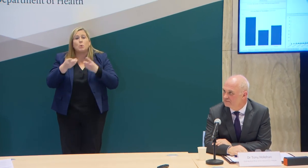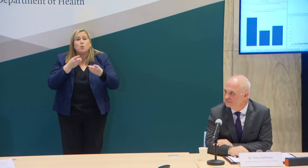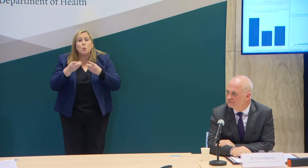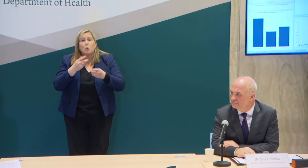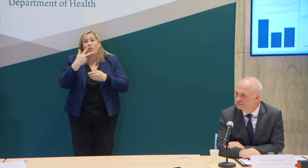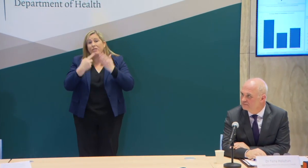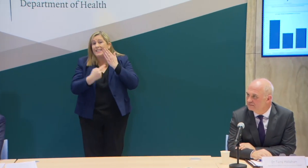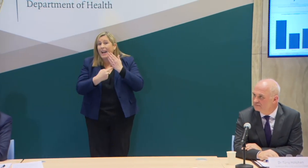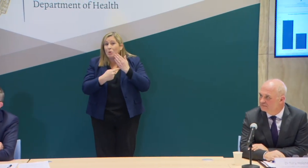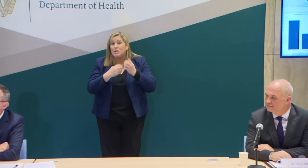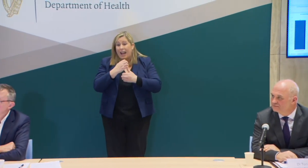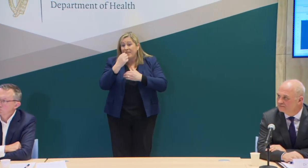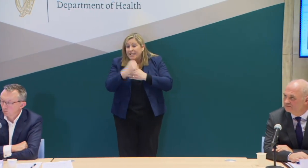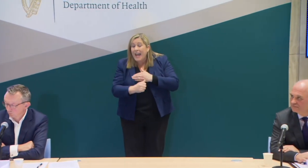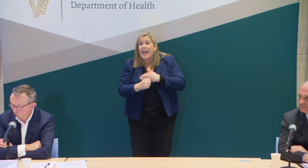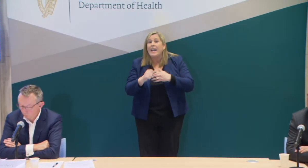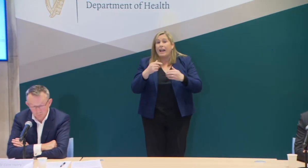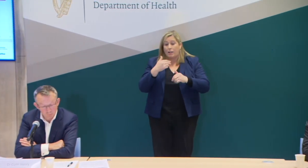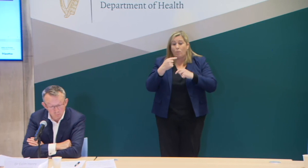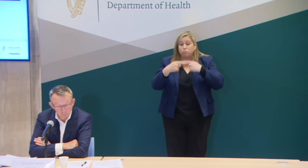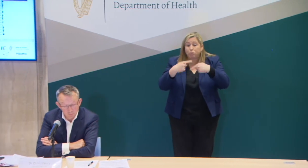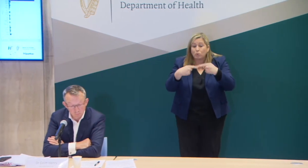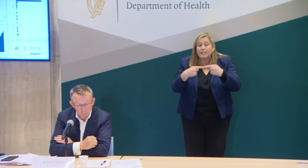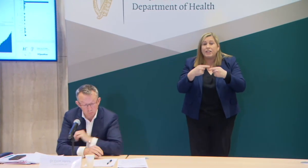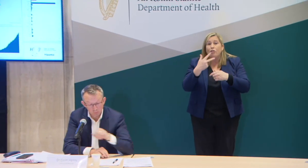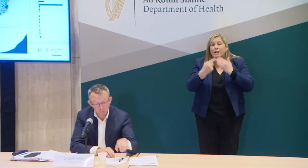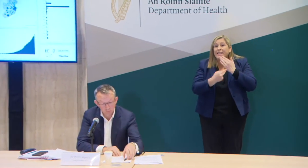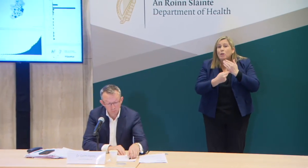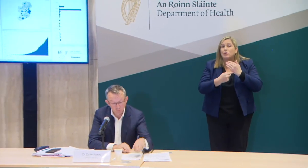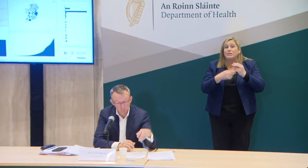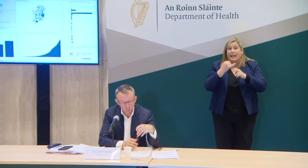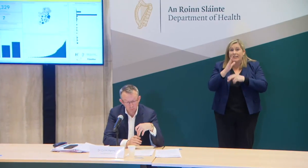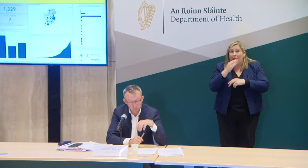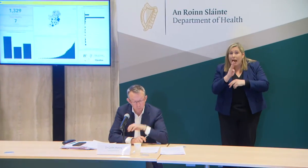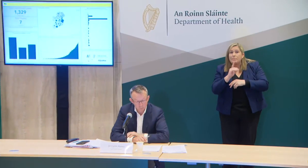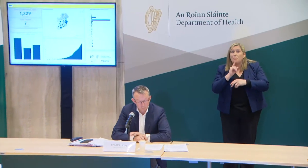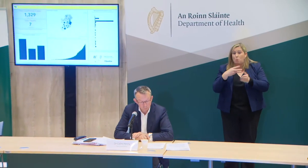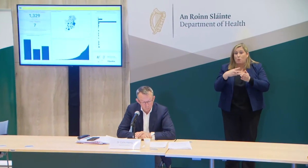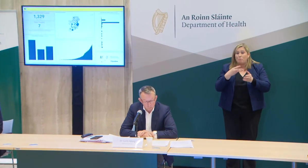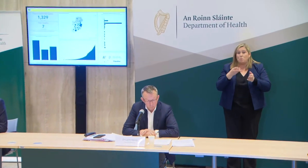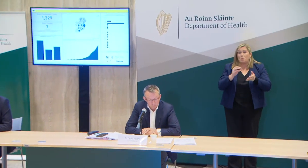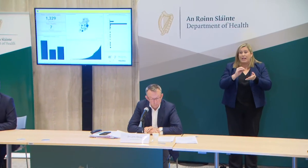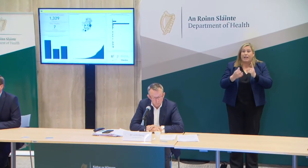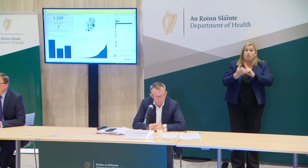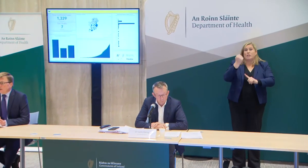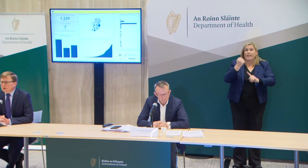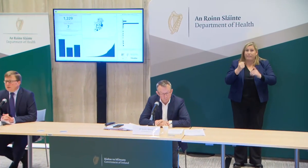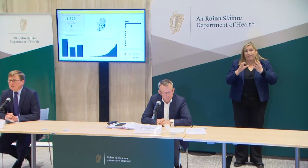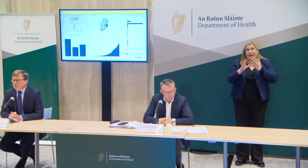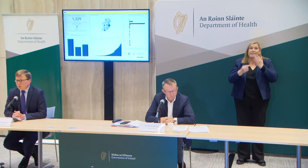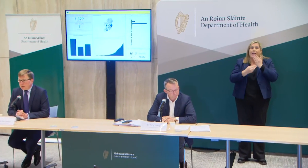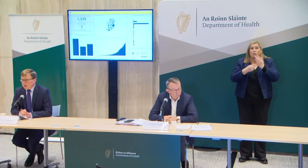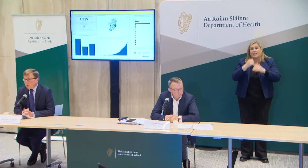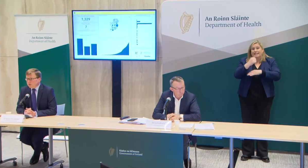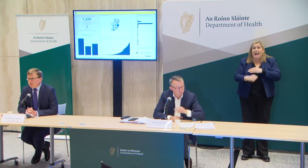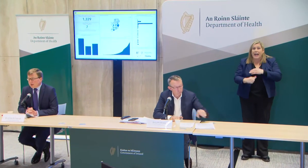per day or processing 3,000 samples per day in our labs. I mean, what point will we get to tens of thousands or above 10,000 sort of figure?